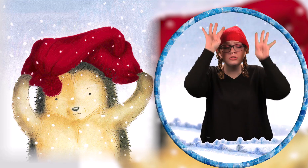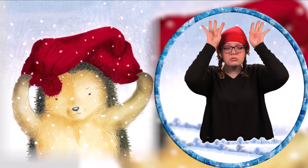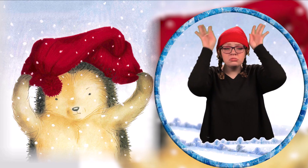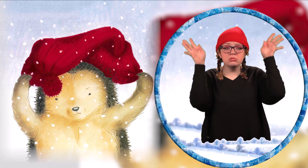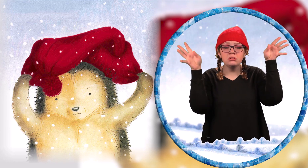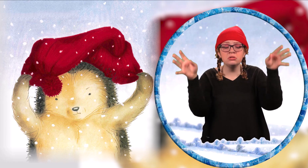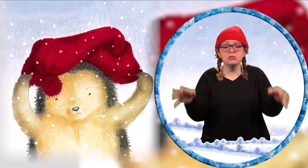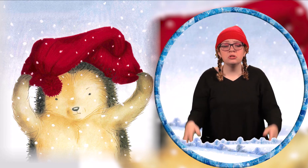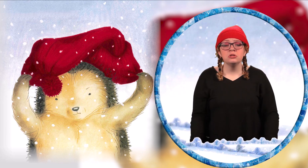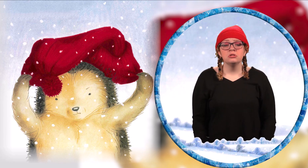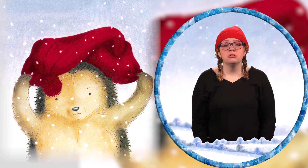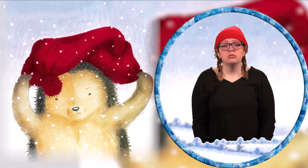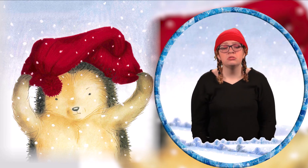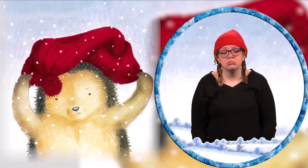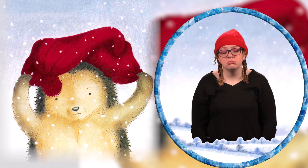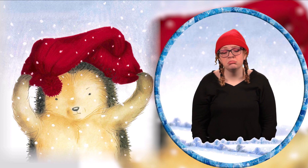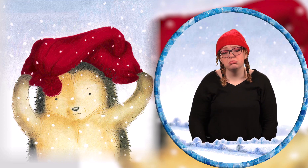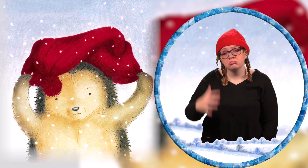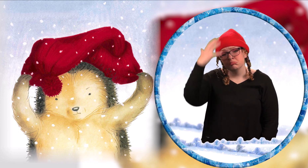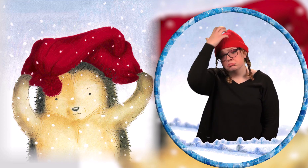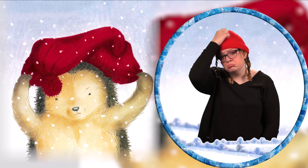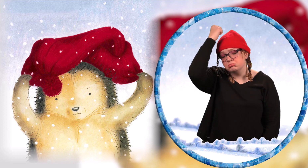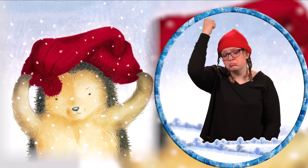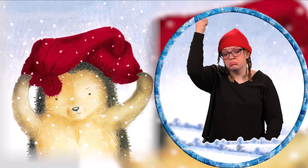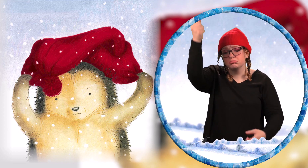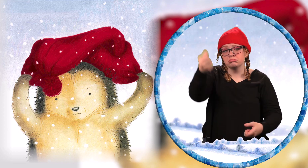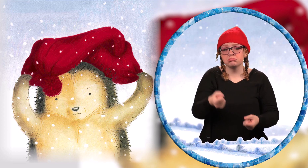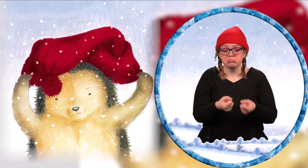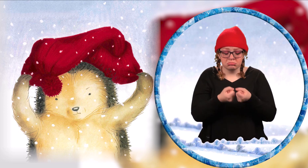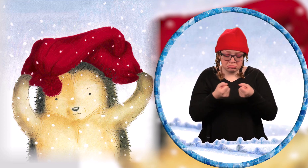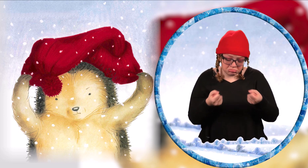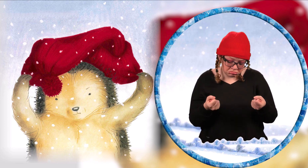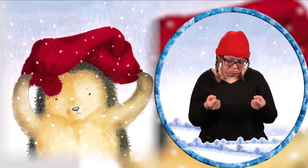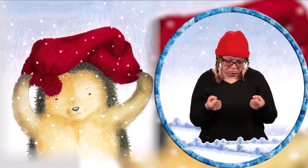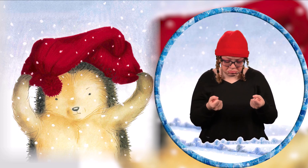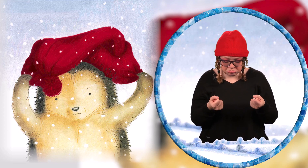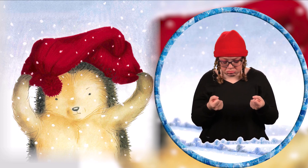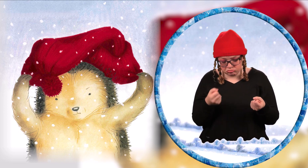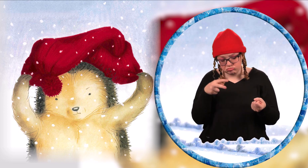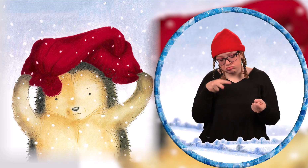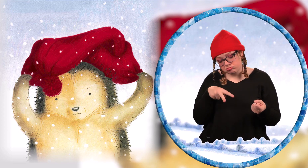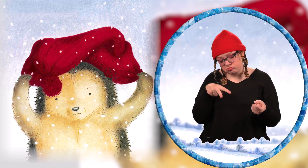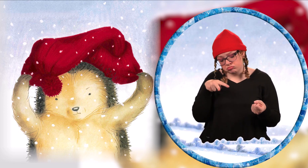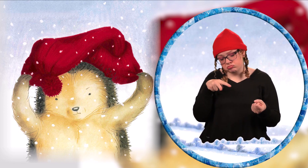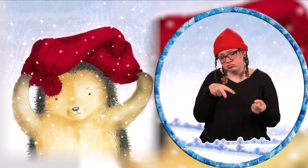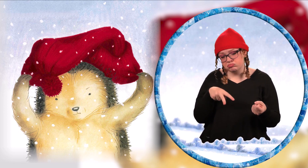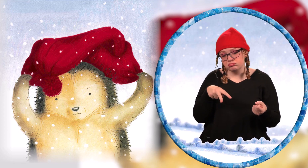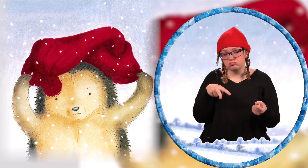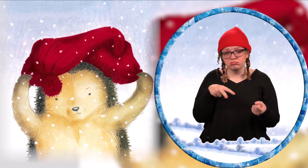hat was much too big for a little hedgehog. He took it off and stared at it.